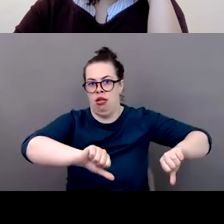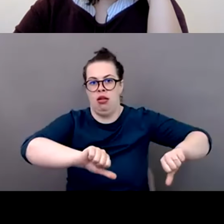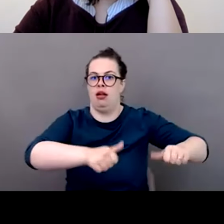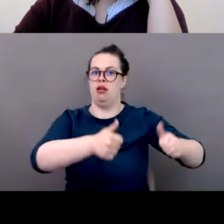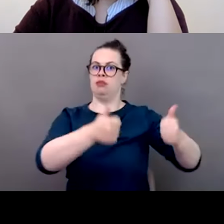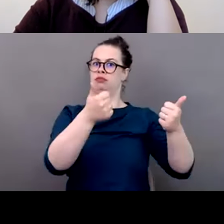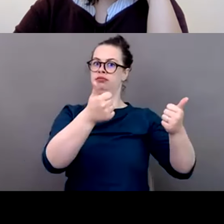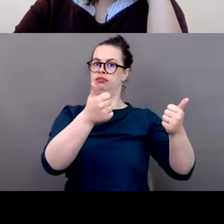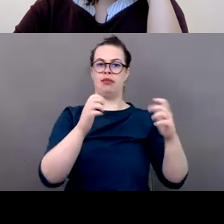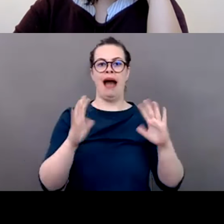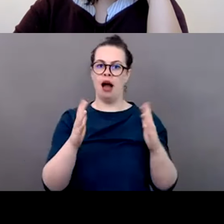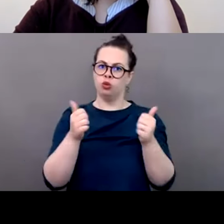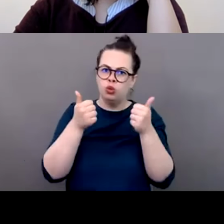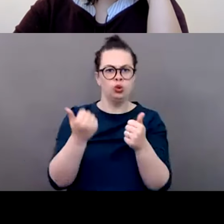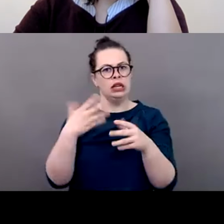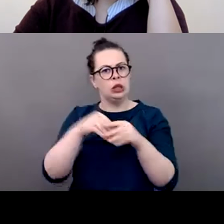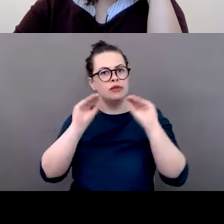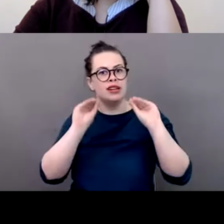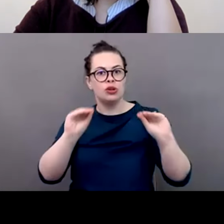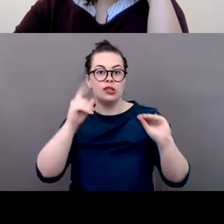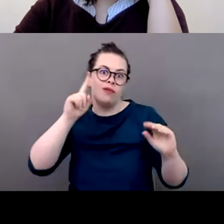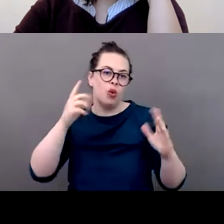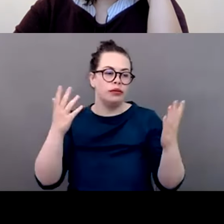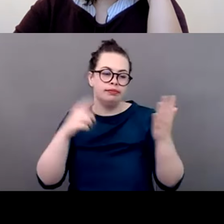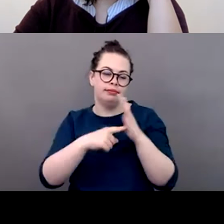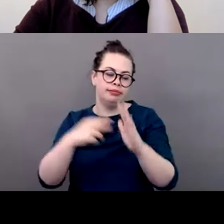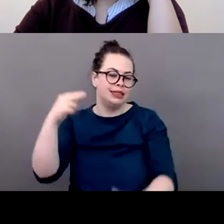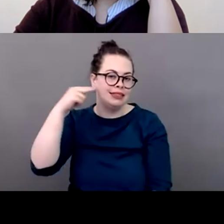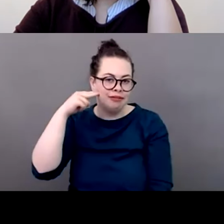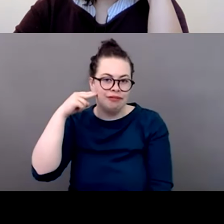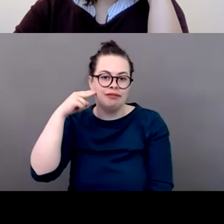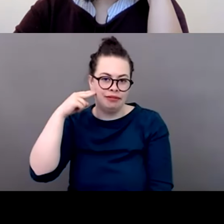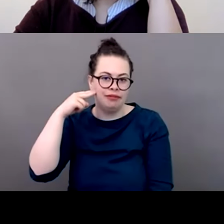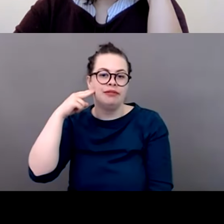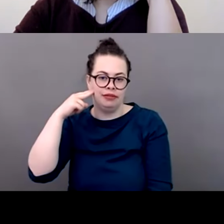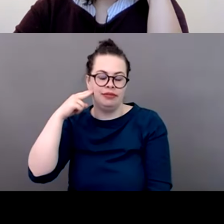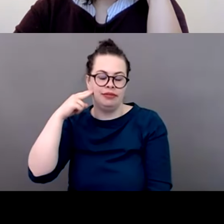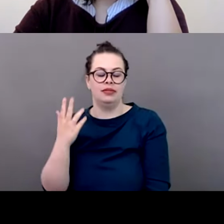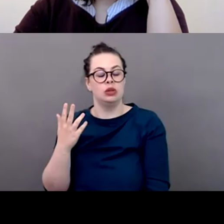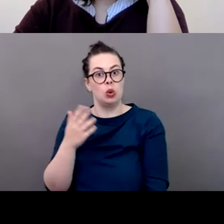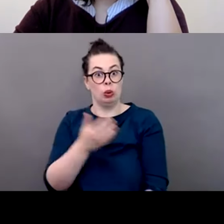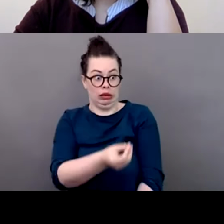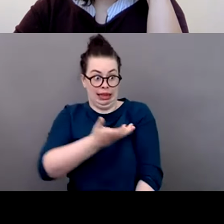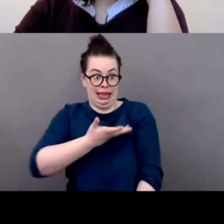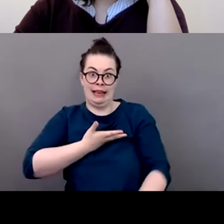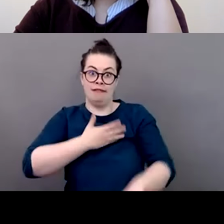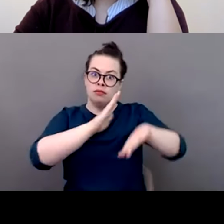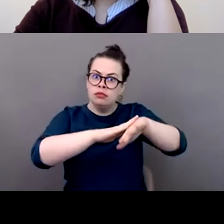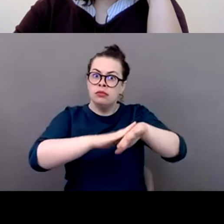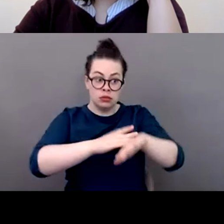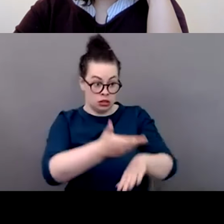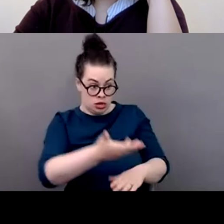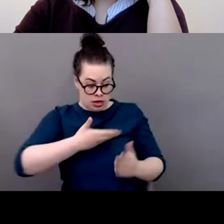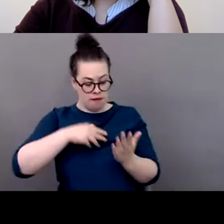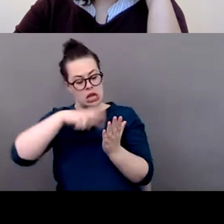inclusive education, for example, inclusive education when it comes to deaf children. So